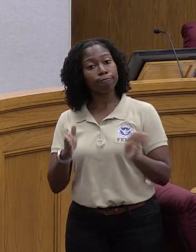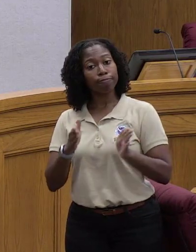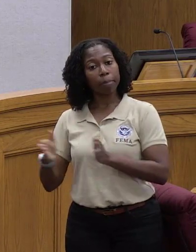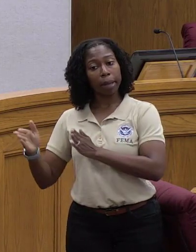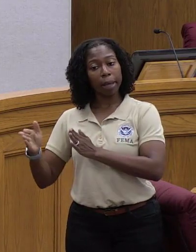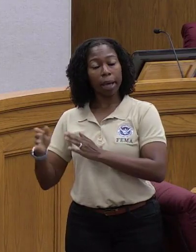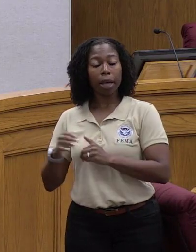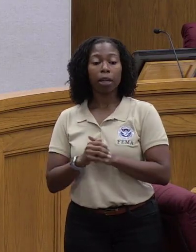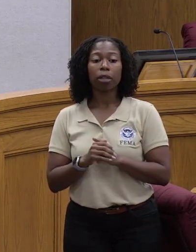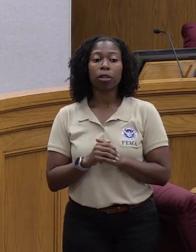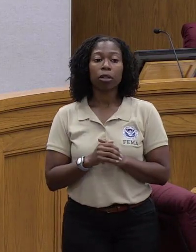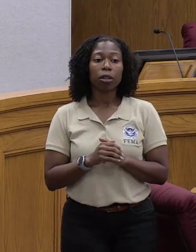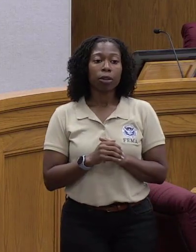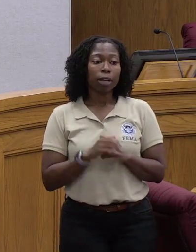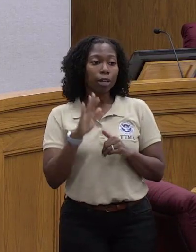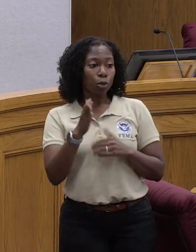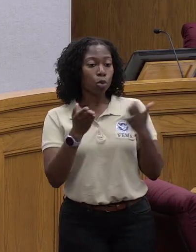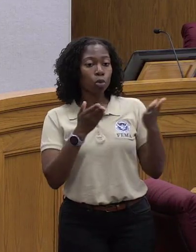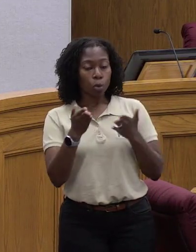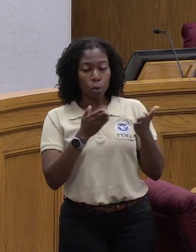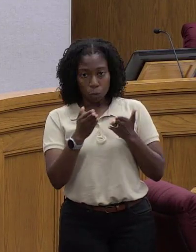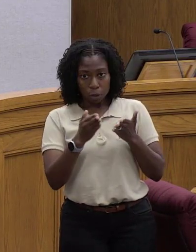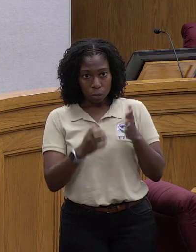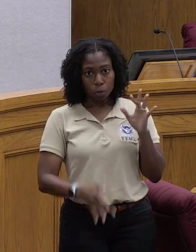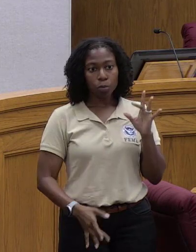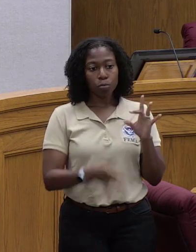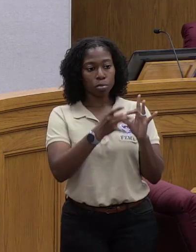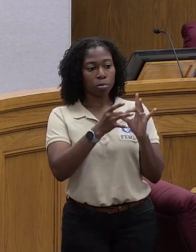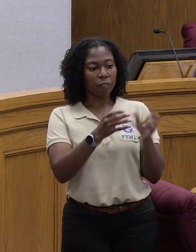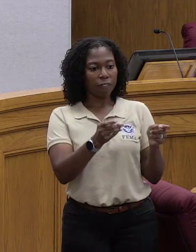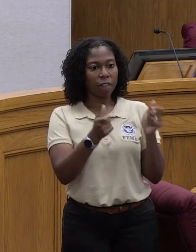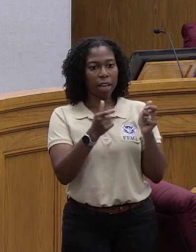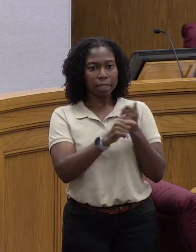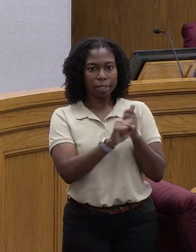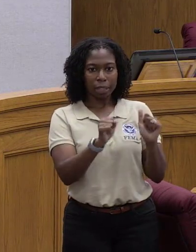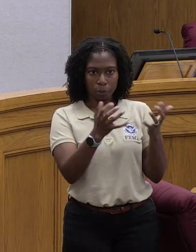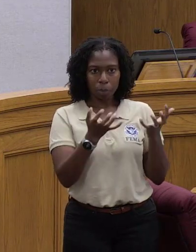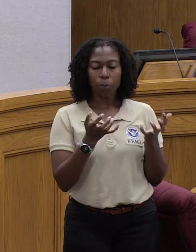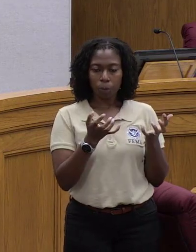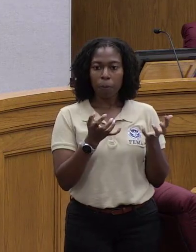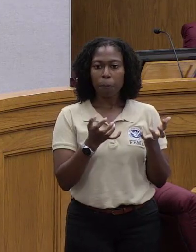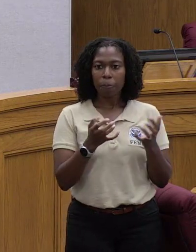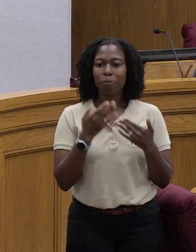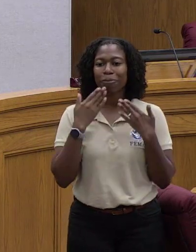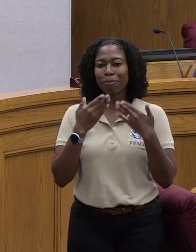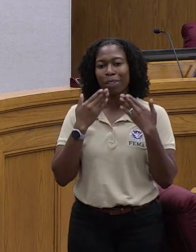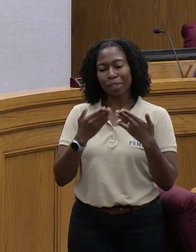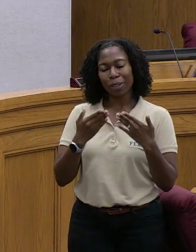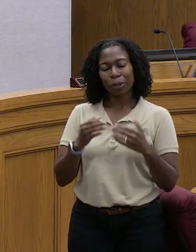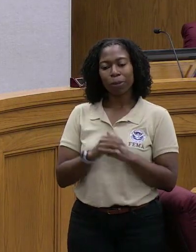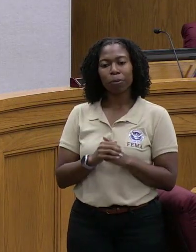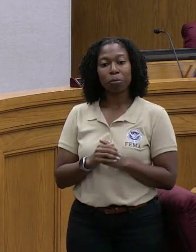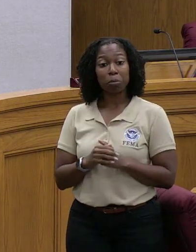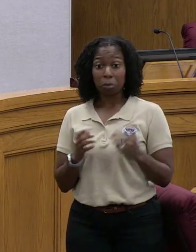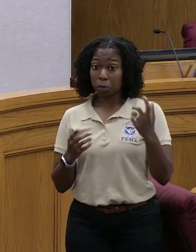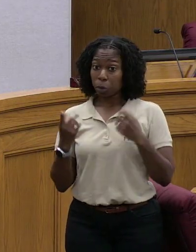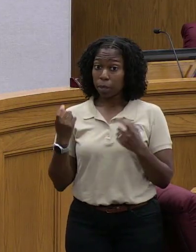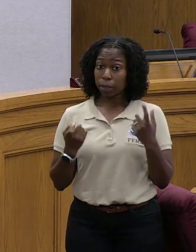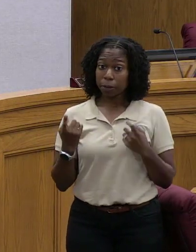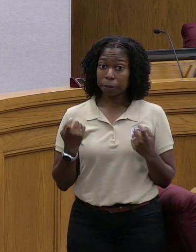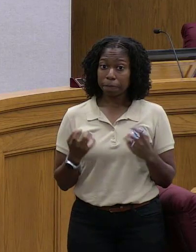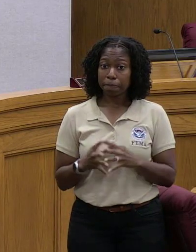absolutely focused on restoring service as quickly and safely as possible to our customers. Thank you for your time, and I'm happy to answer any